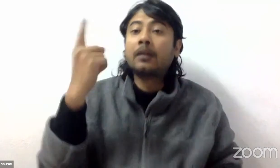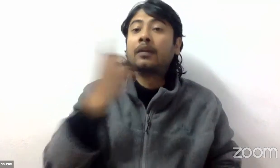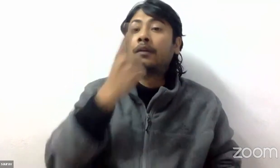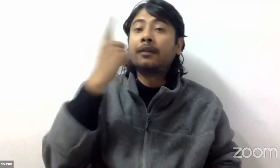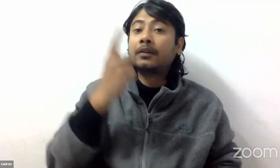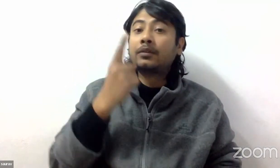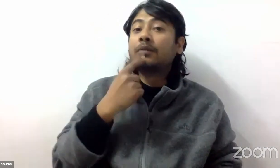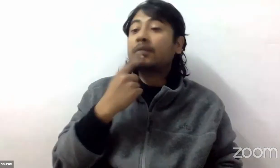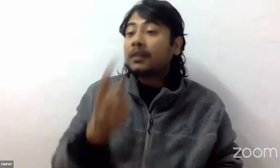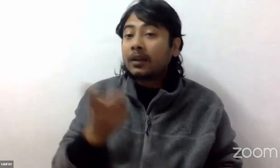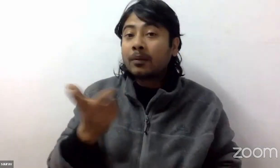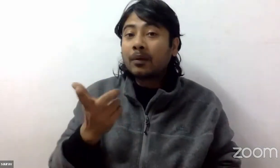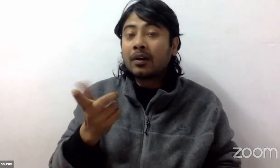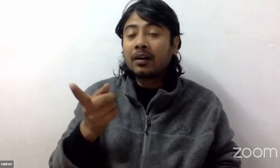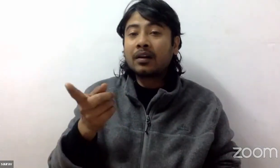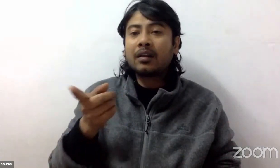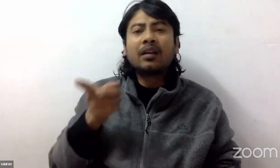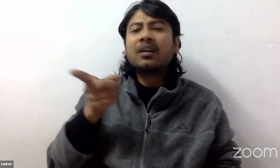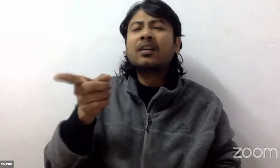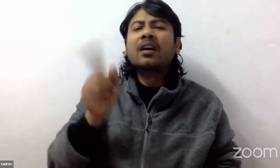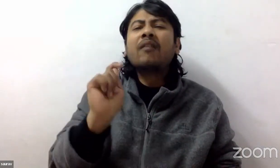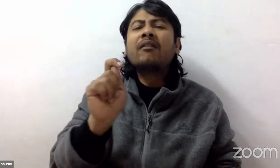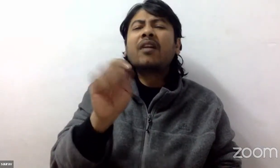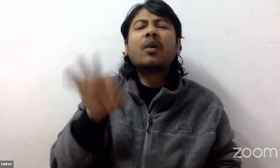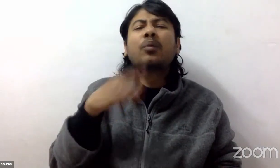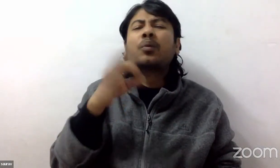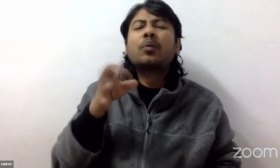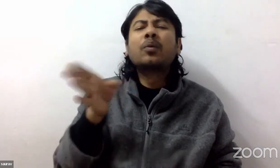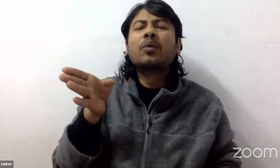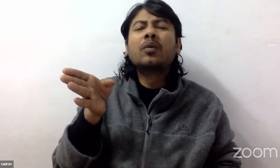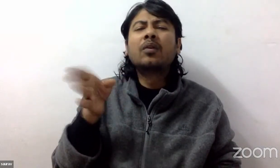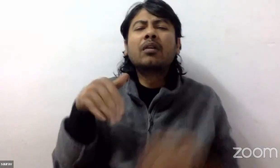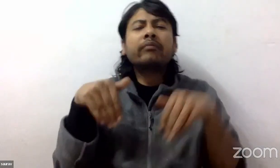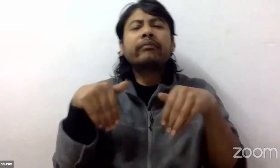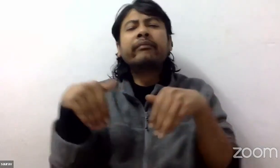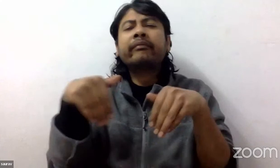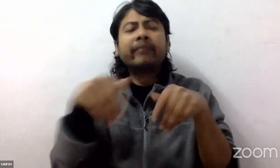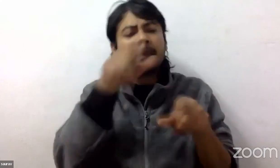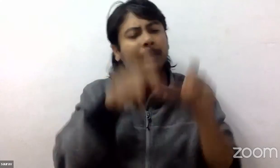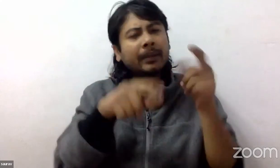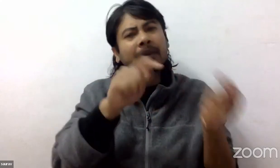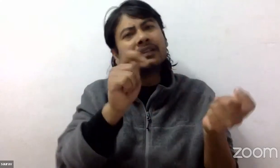somewhere. Now you're not required." So Papurusha said, "Where should I go?"